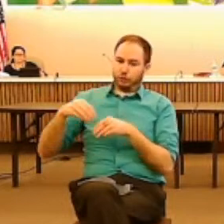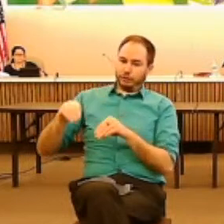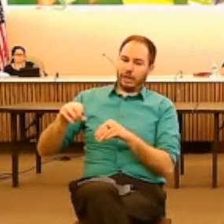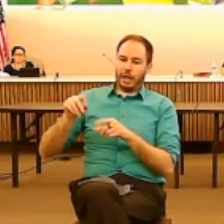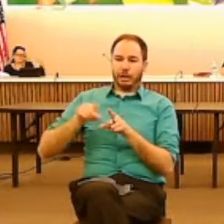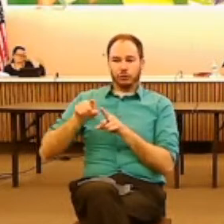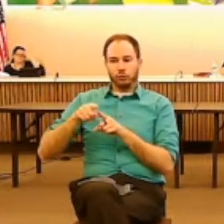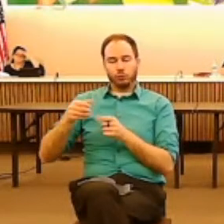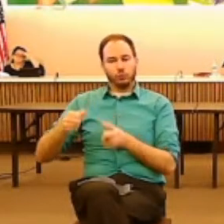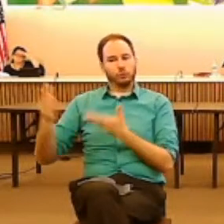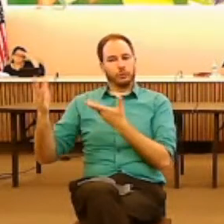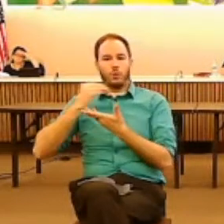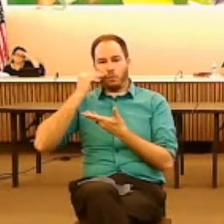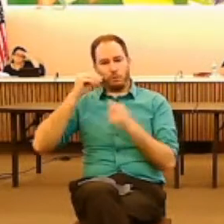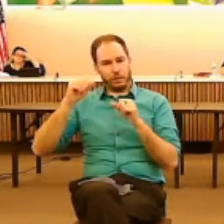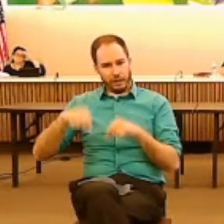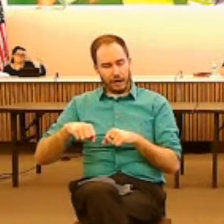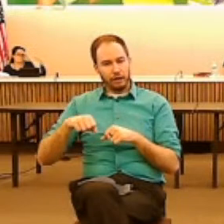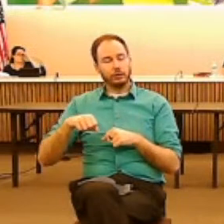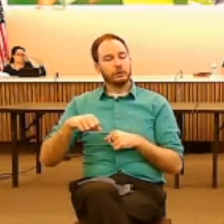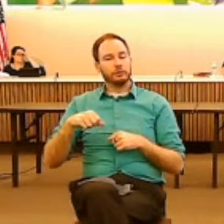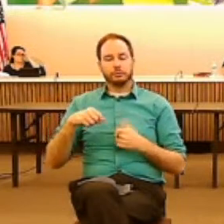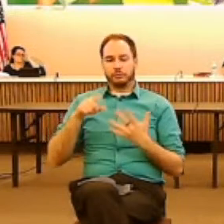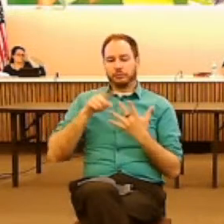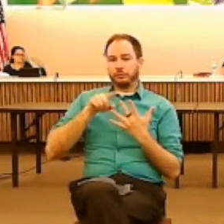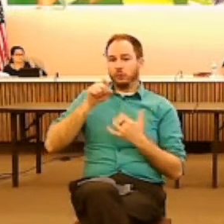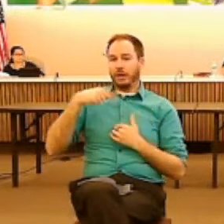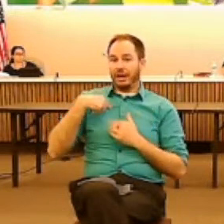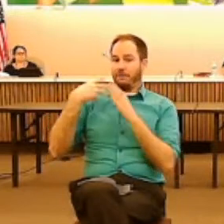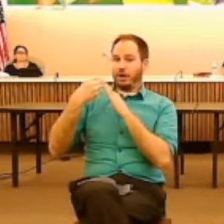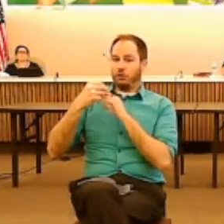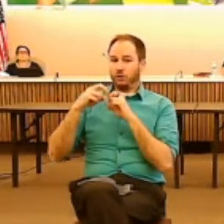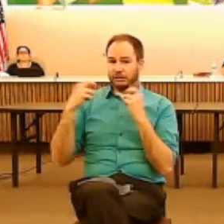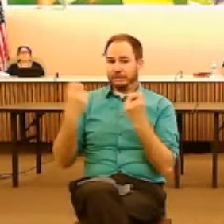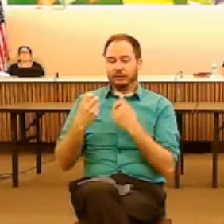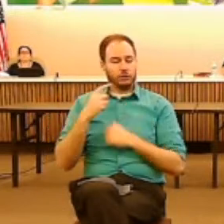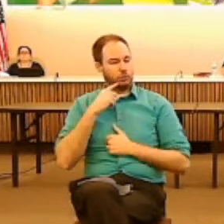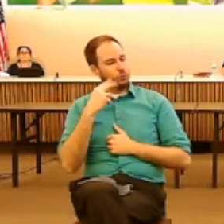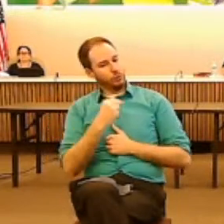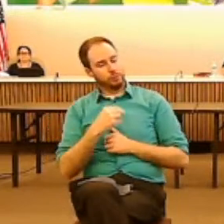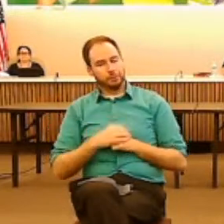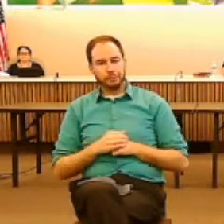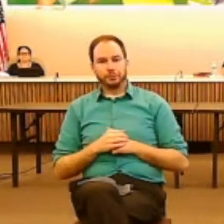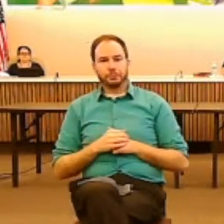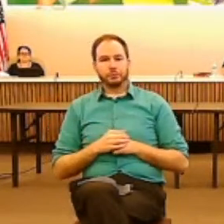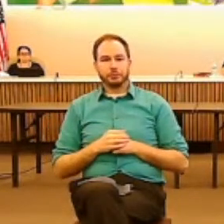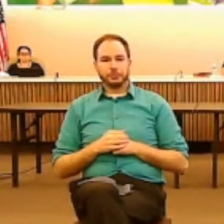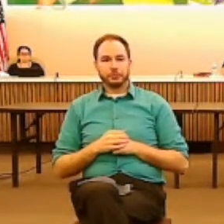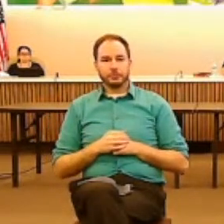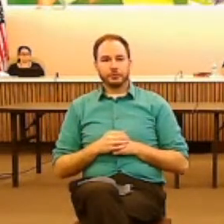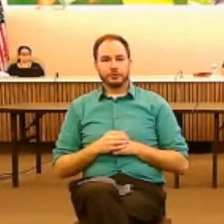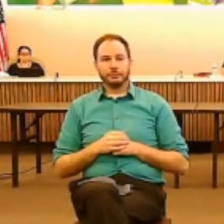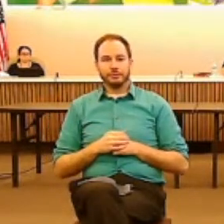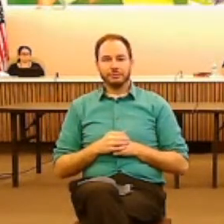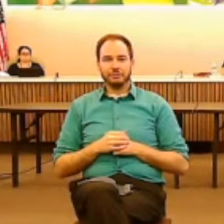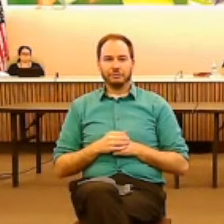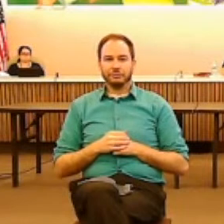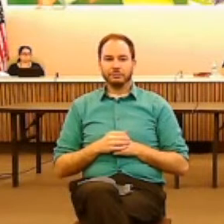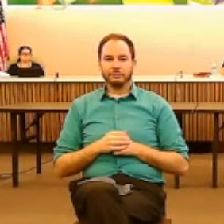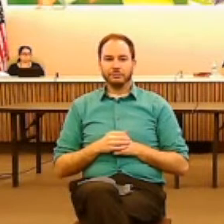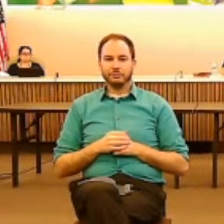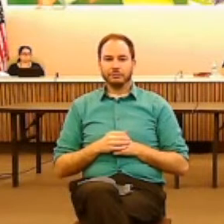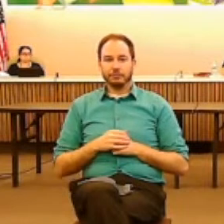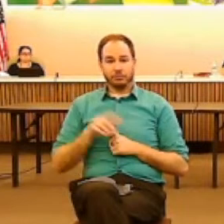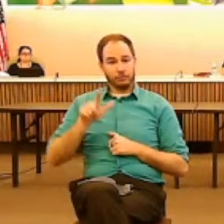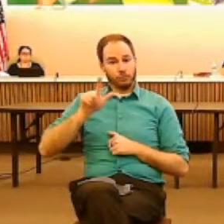takeout as well. Will there be any outdoor seating? No. Okay. And is